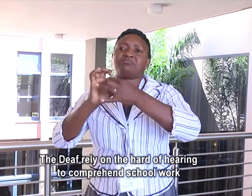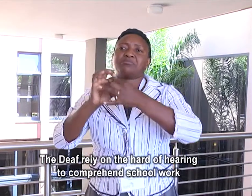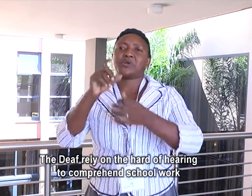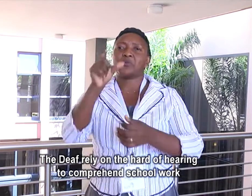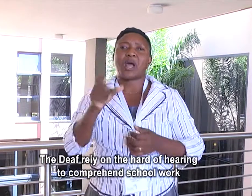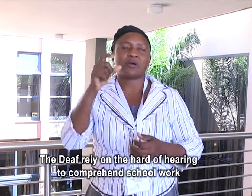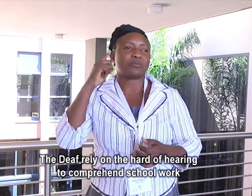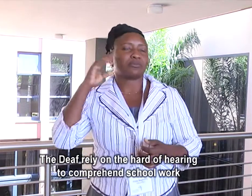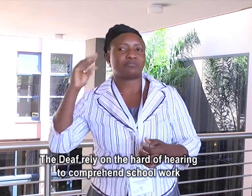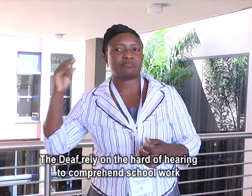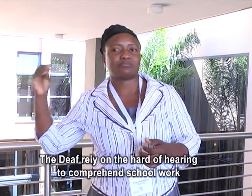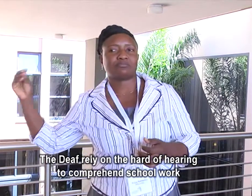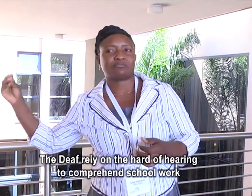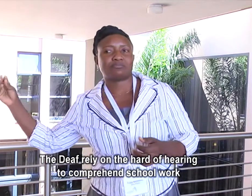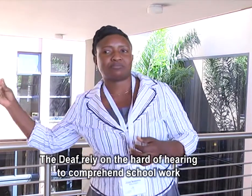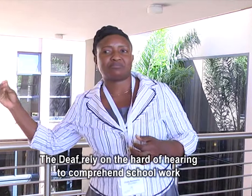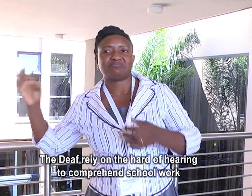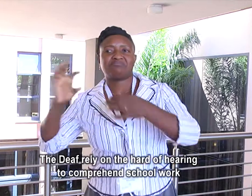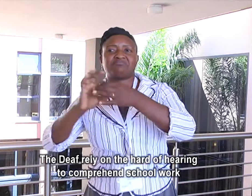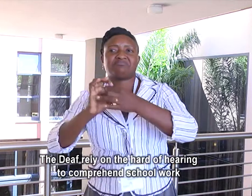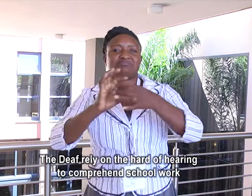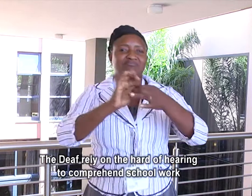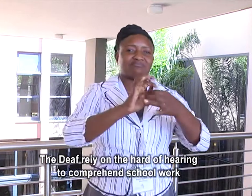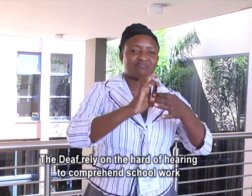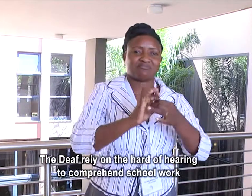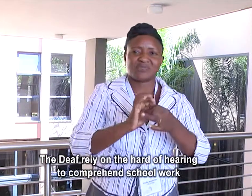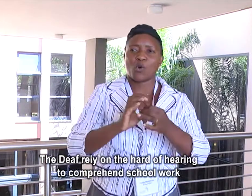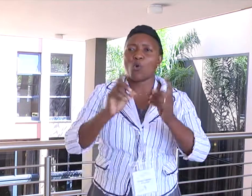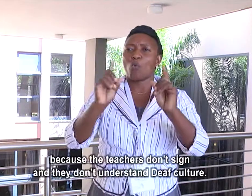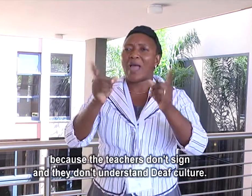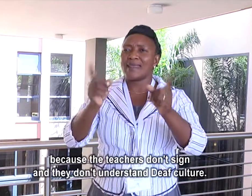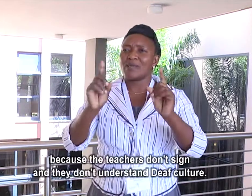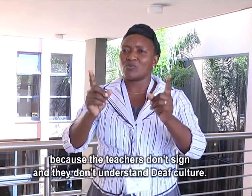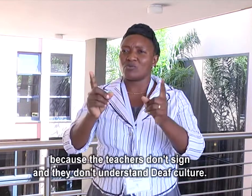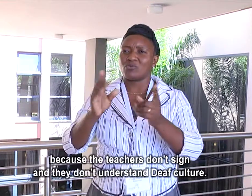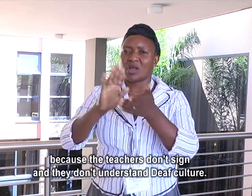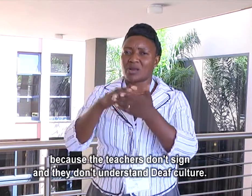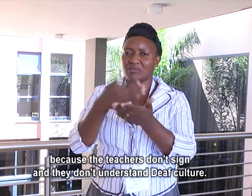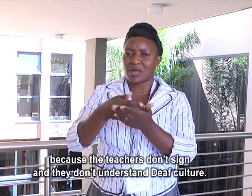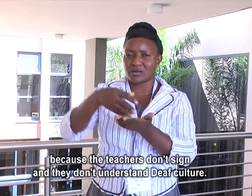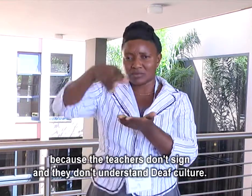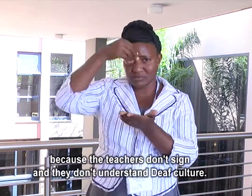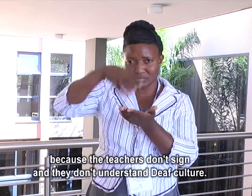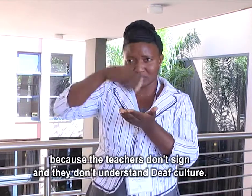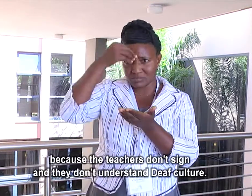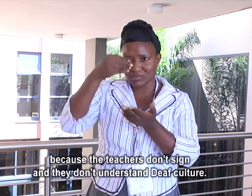The deaf rely on the hard of hearing to comprehend schoolwork because the teachers don't sign and they